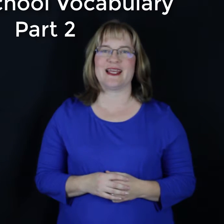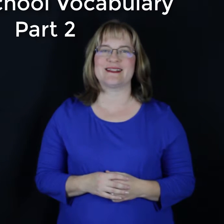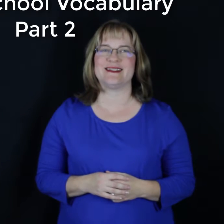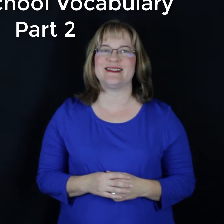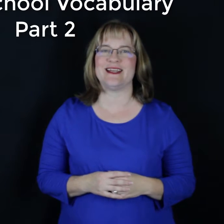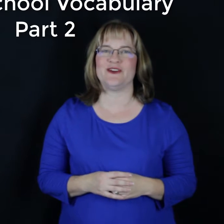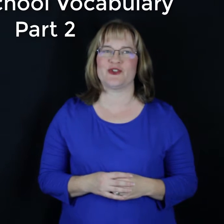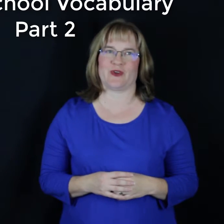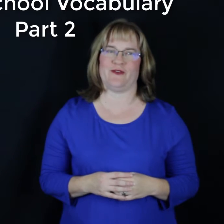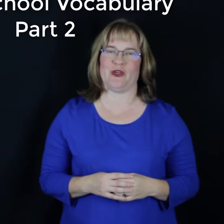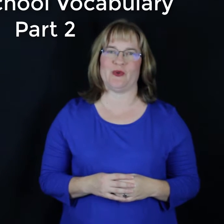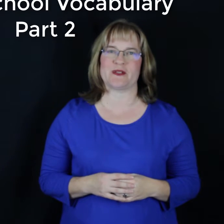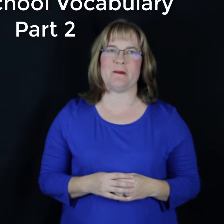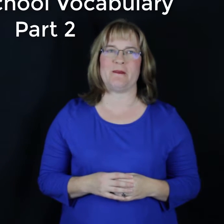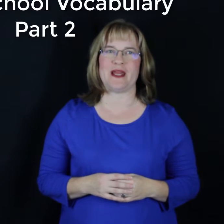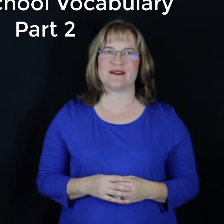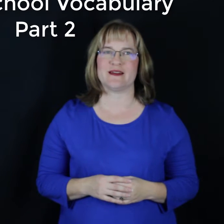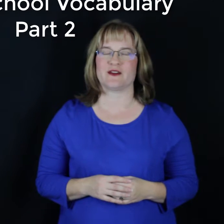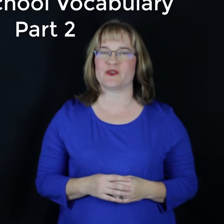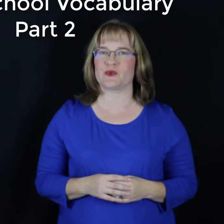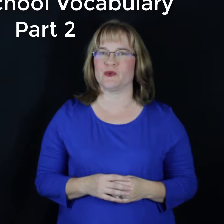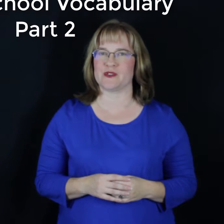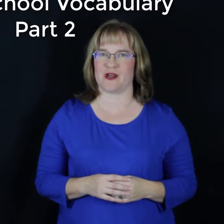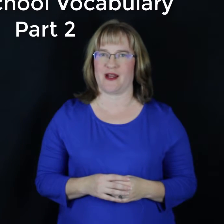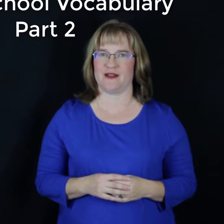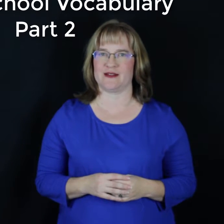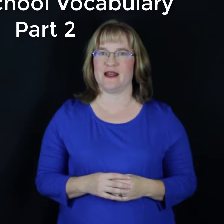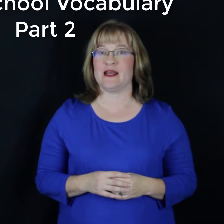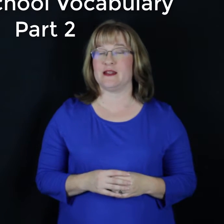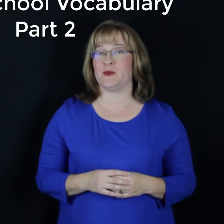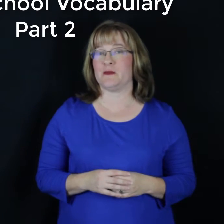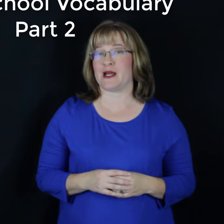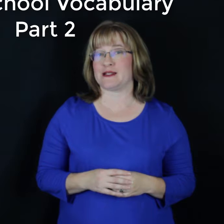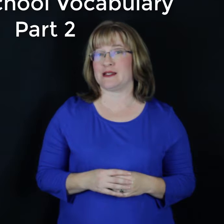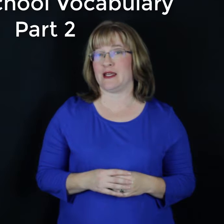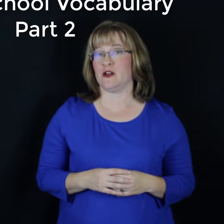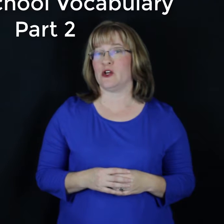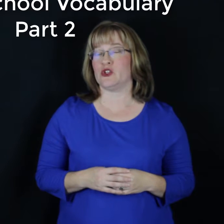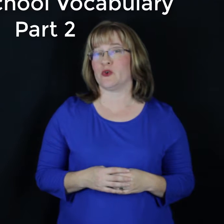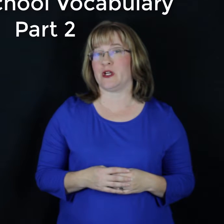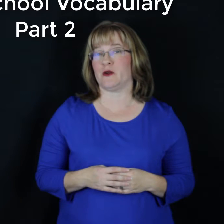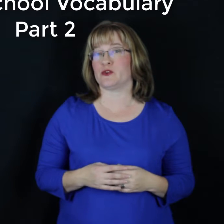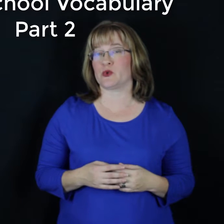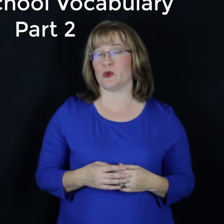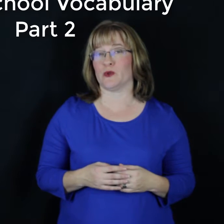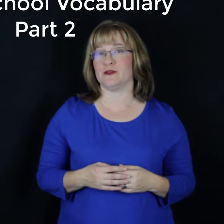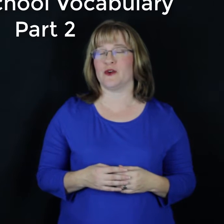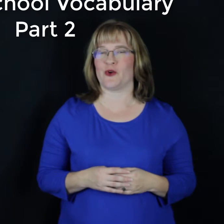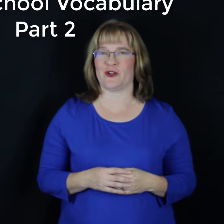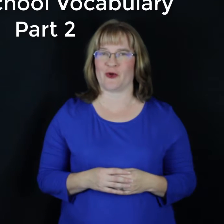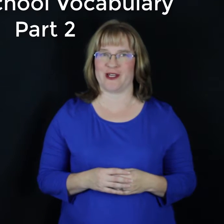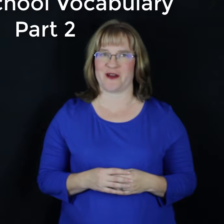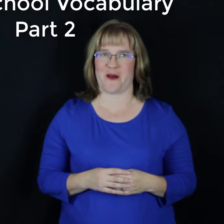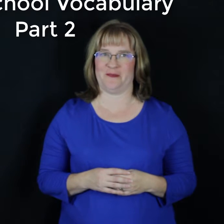let's continue to review some basic school signs that we might see during school or in learning time.